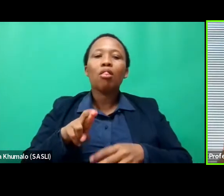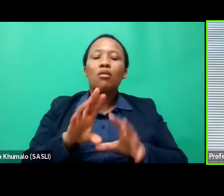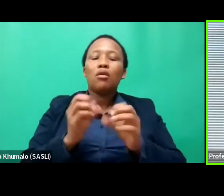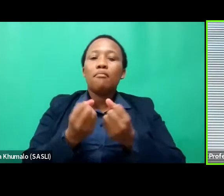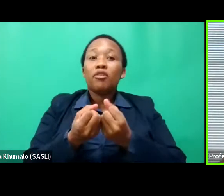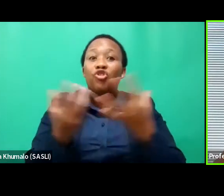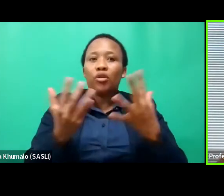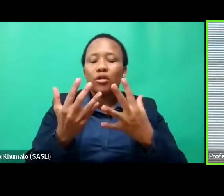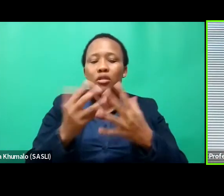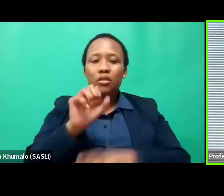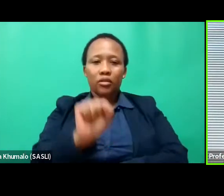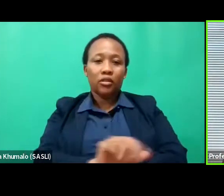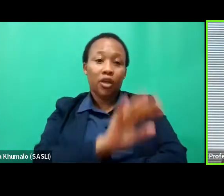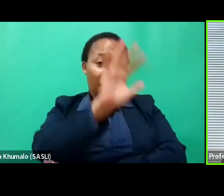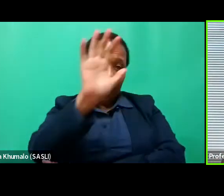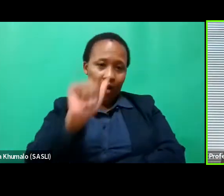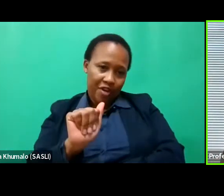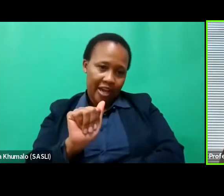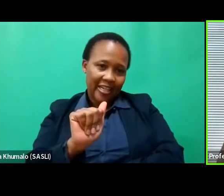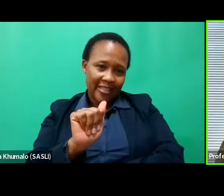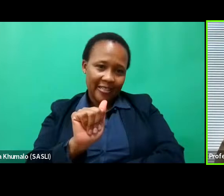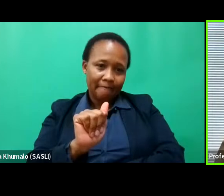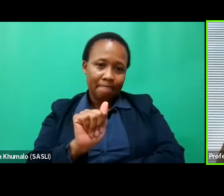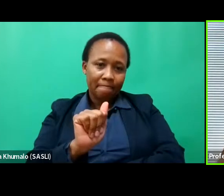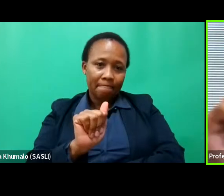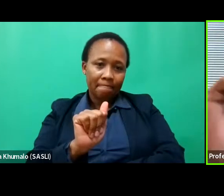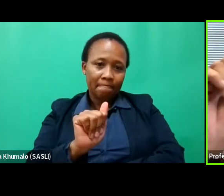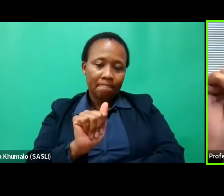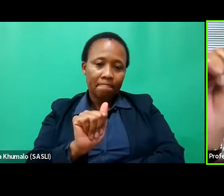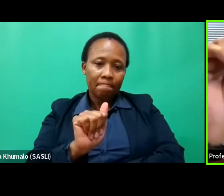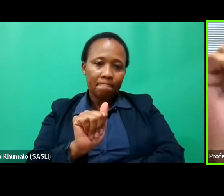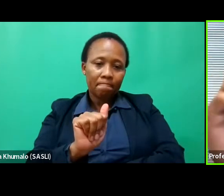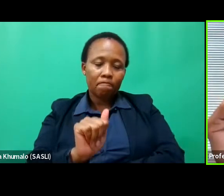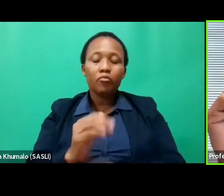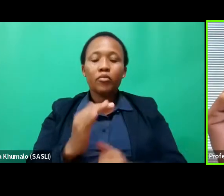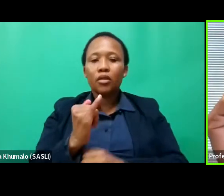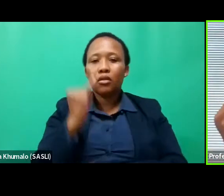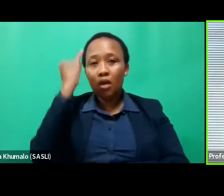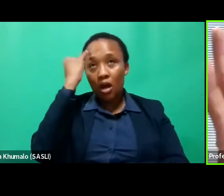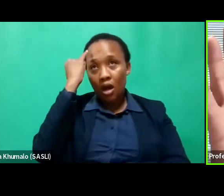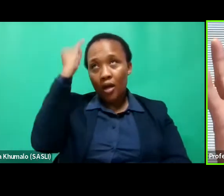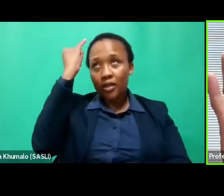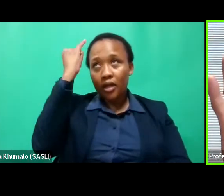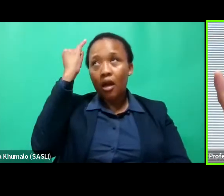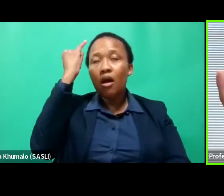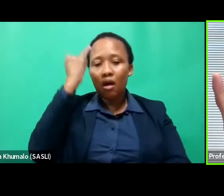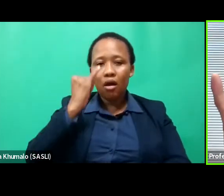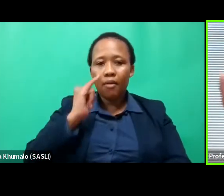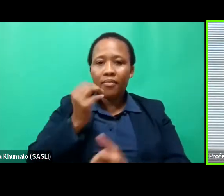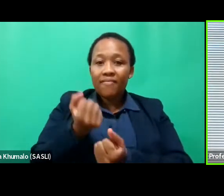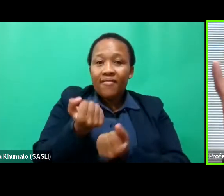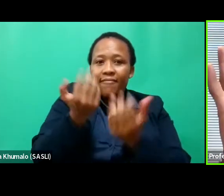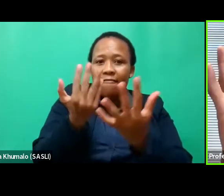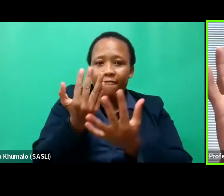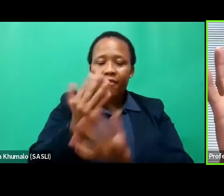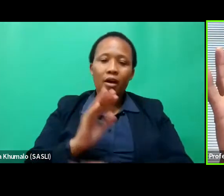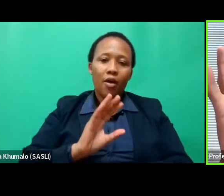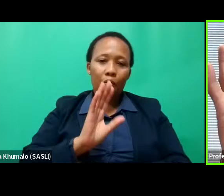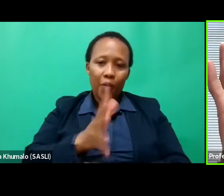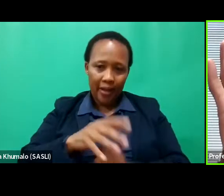That should give you an idea of what an idyllic notion. Remember John Dewey and what he